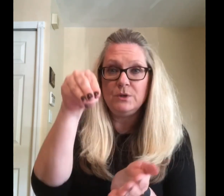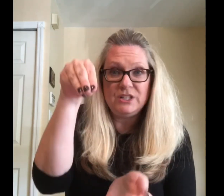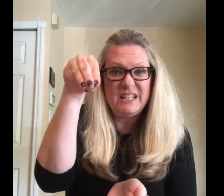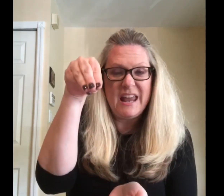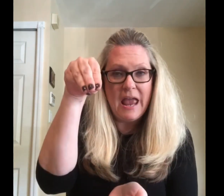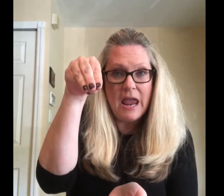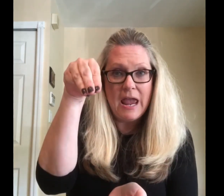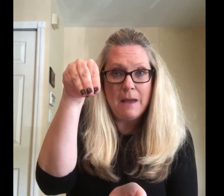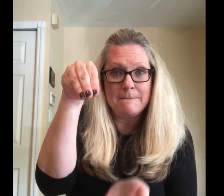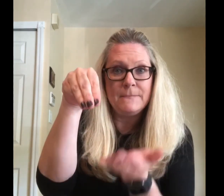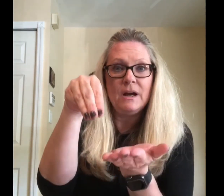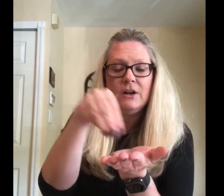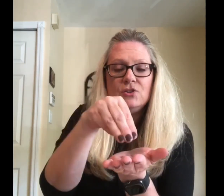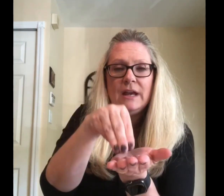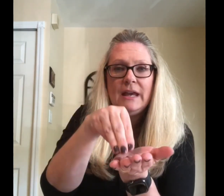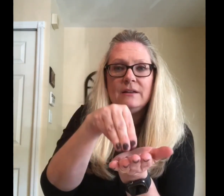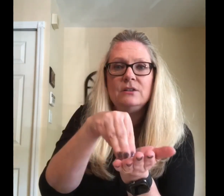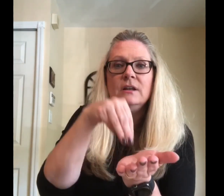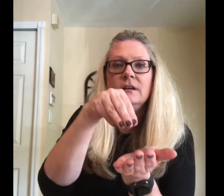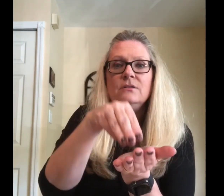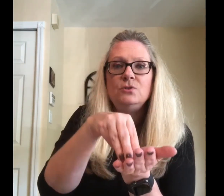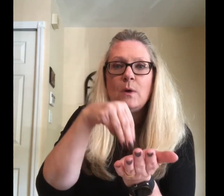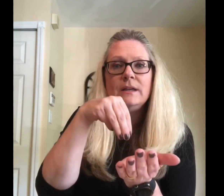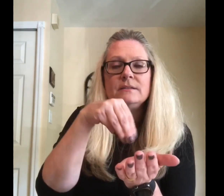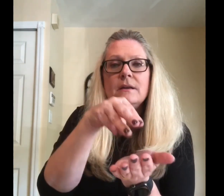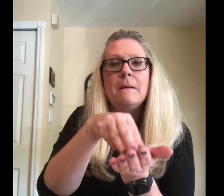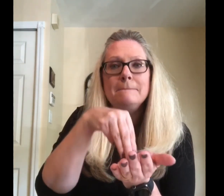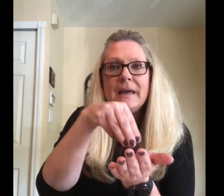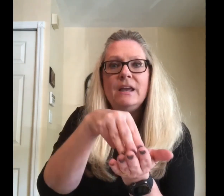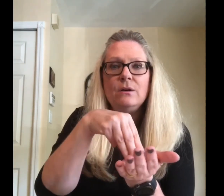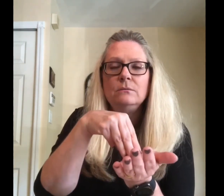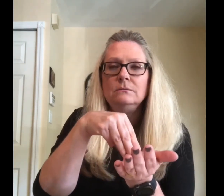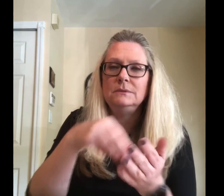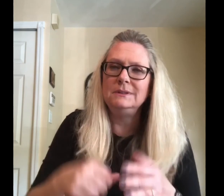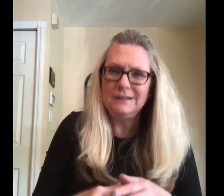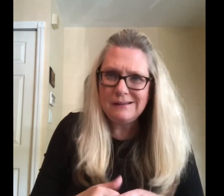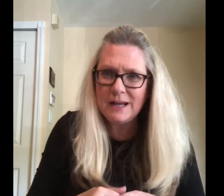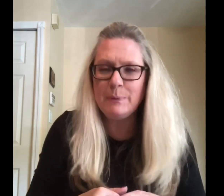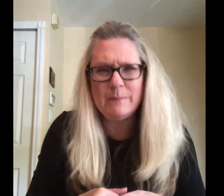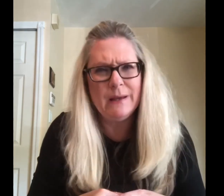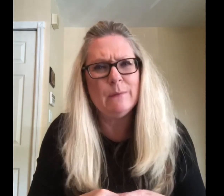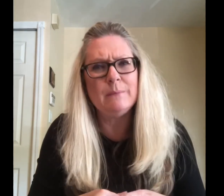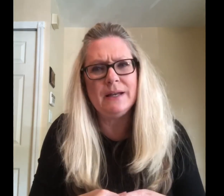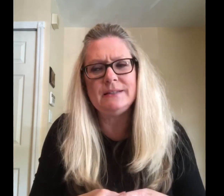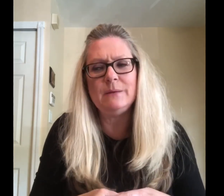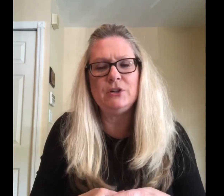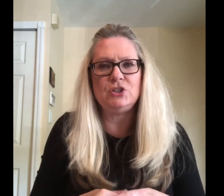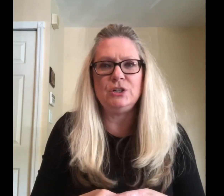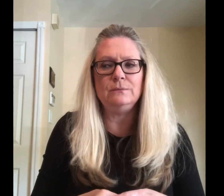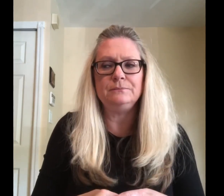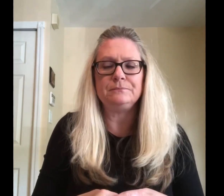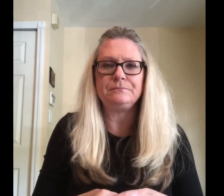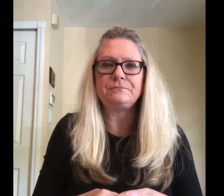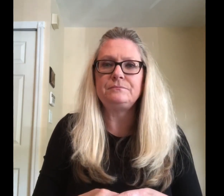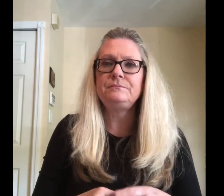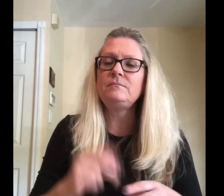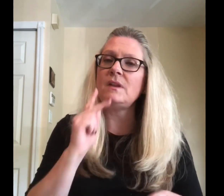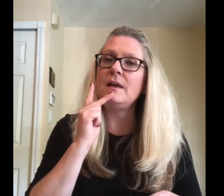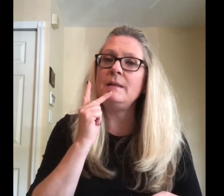an M, on your hand twice. Mayo. I'd put mayo on my sandwich too. And